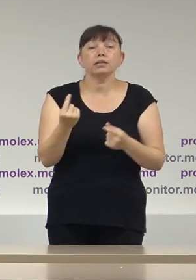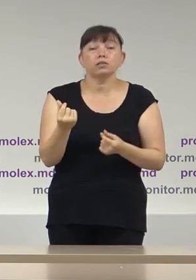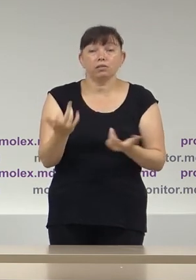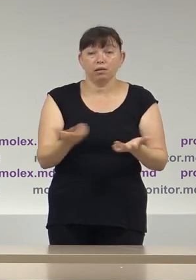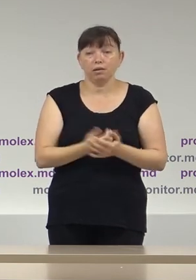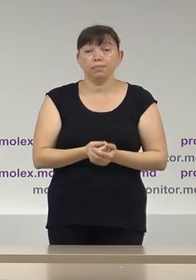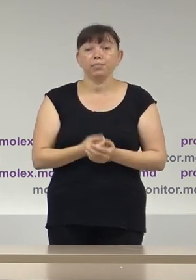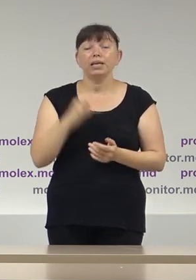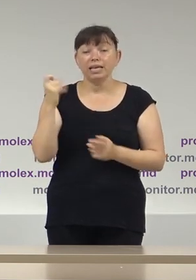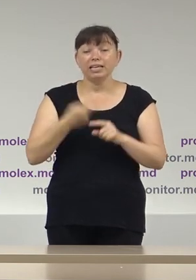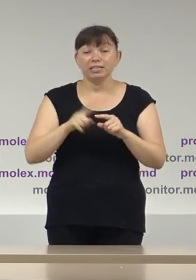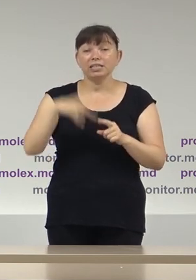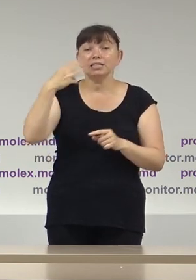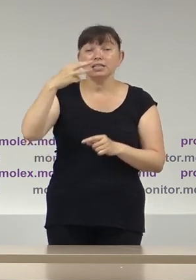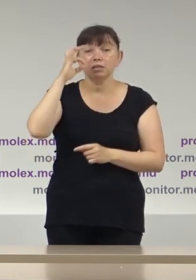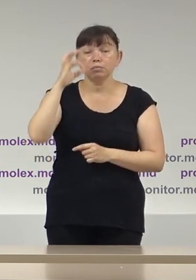10,859,900 lei, of which